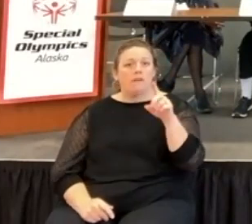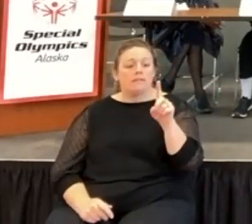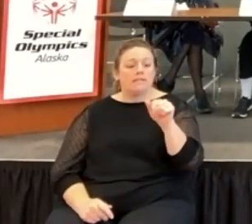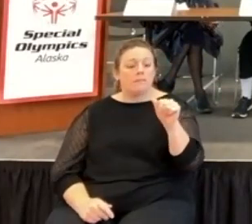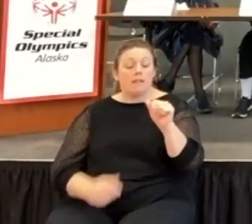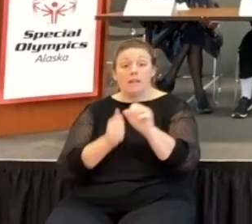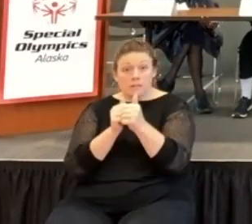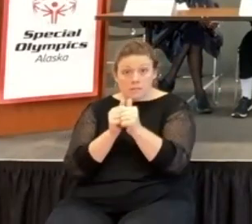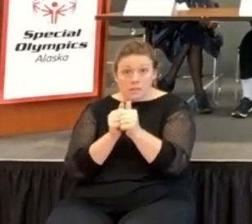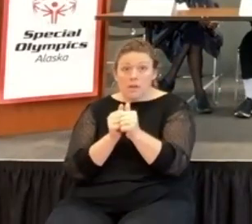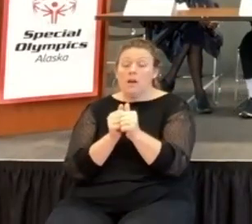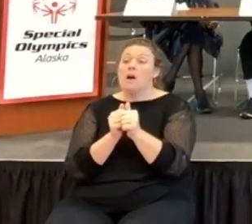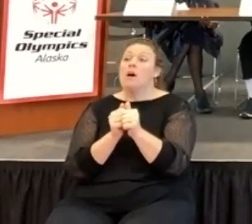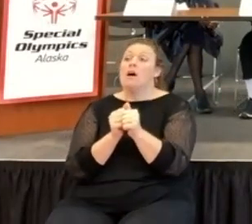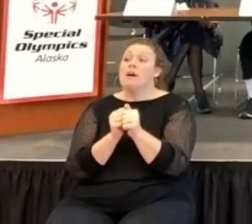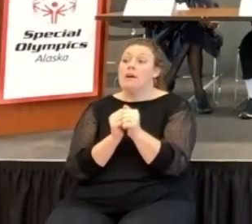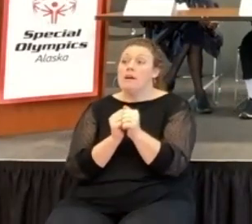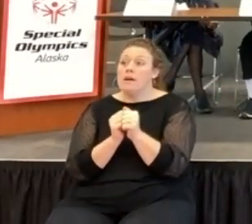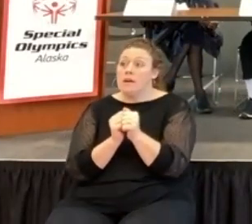bringing more